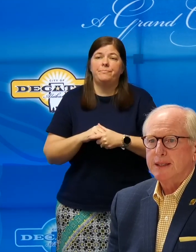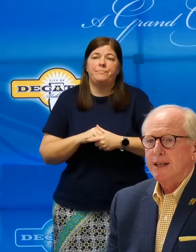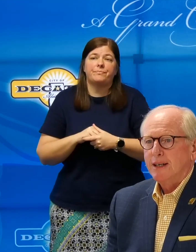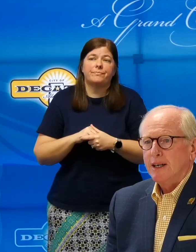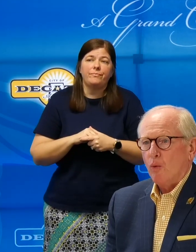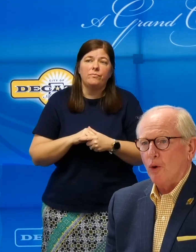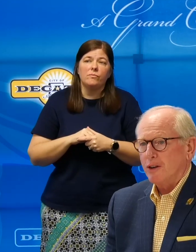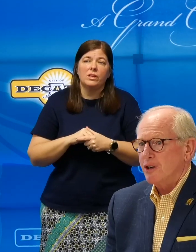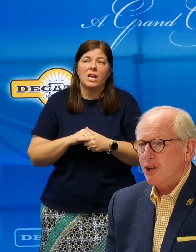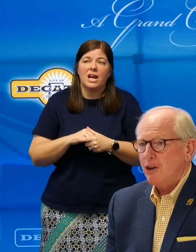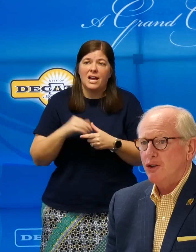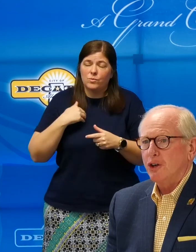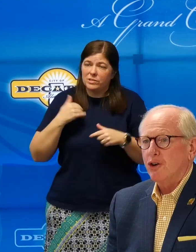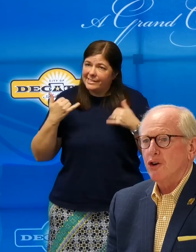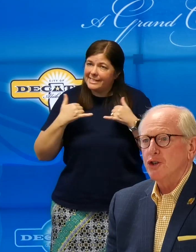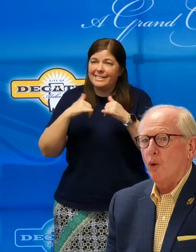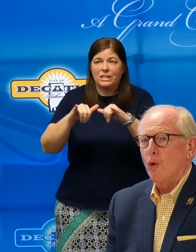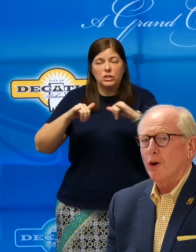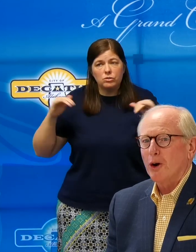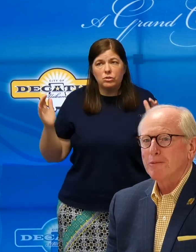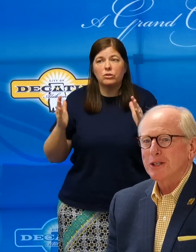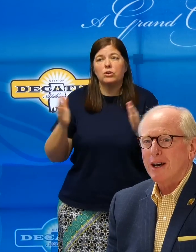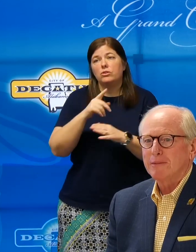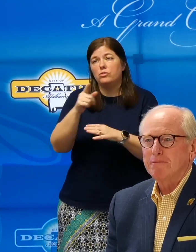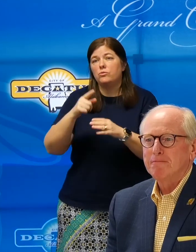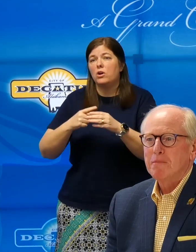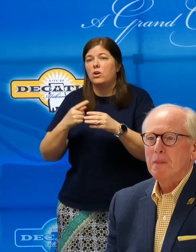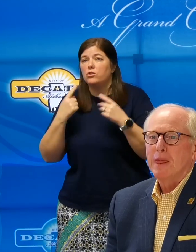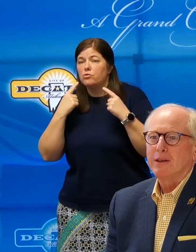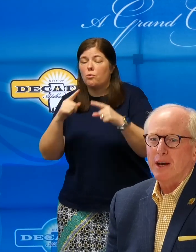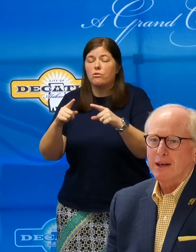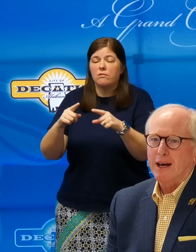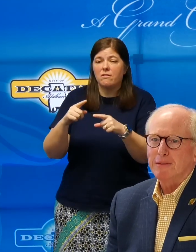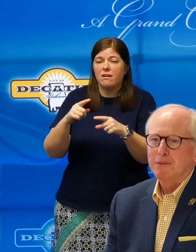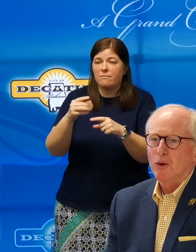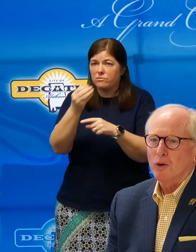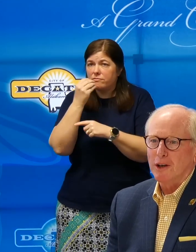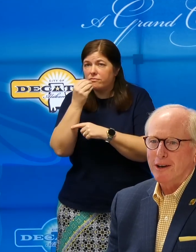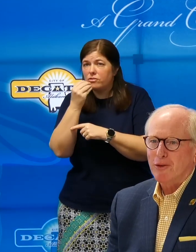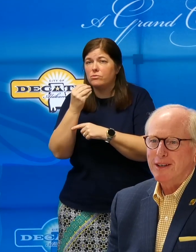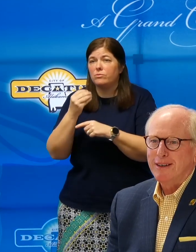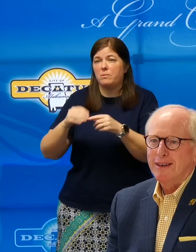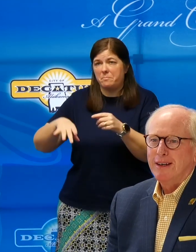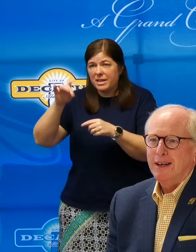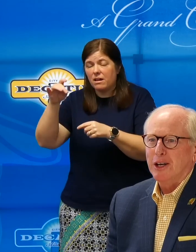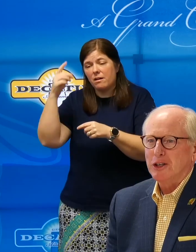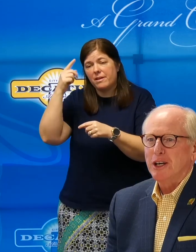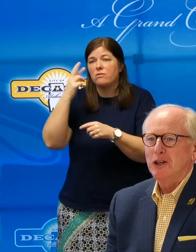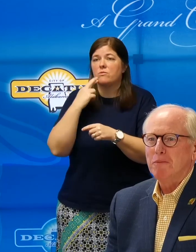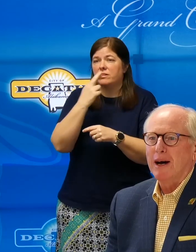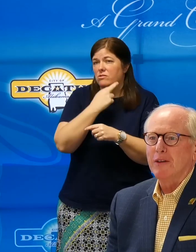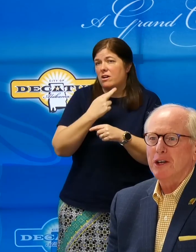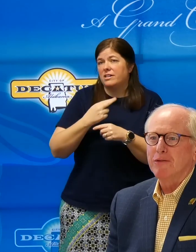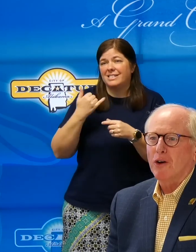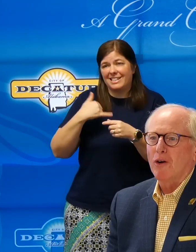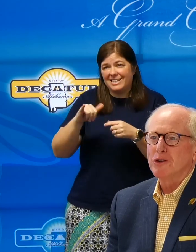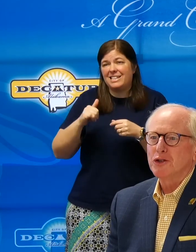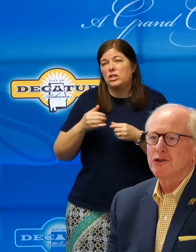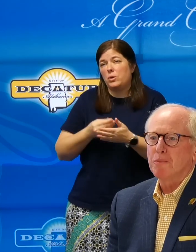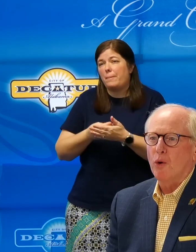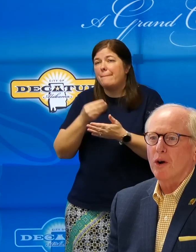DecaturAlabamaUSA.com. Want to continue to encourage you to order curbside, takeout, or delivery, and continue buying the